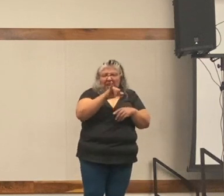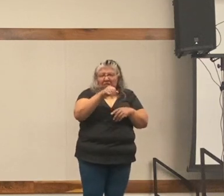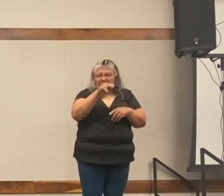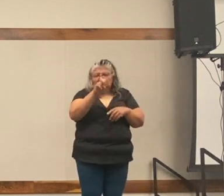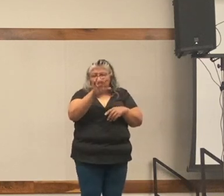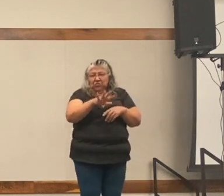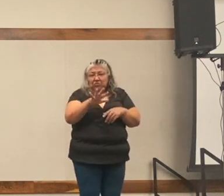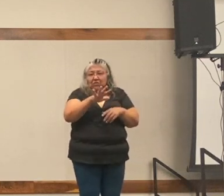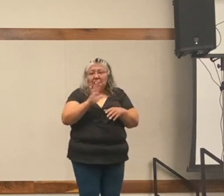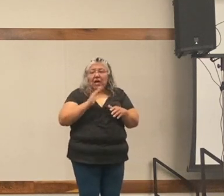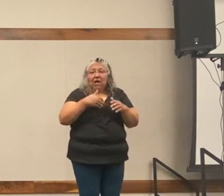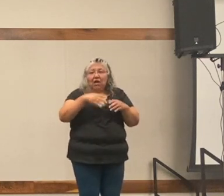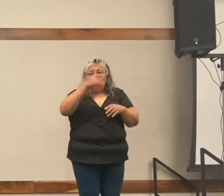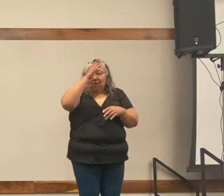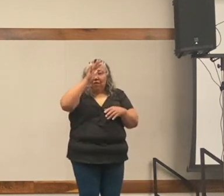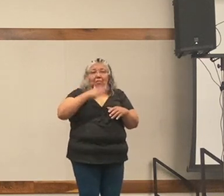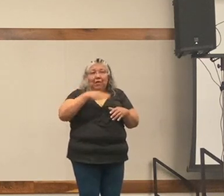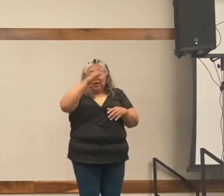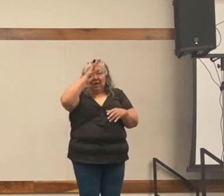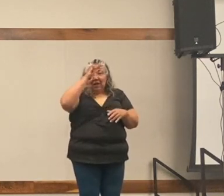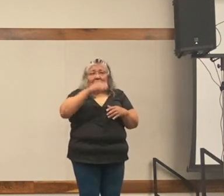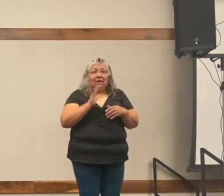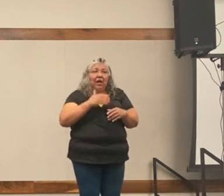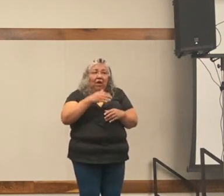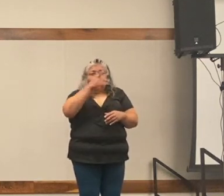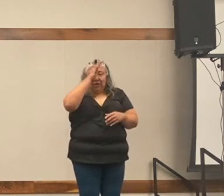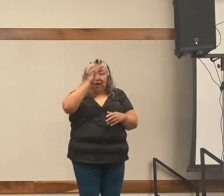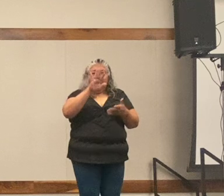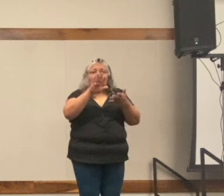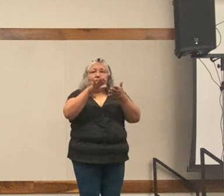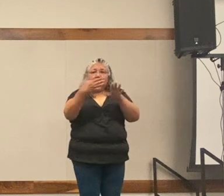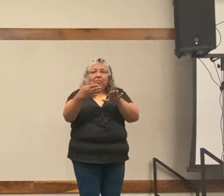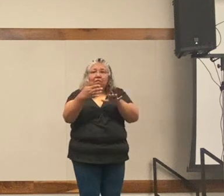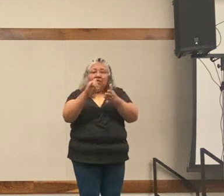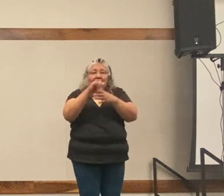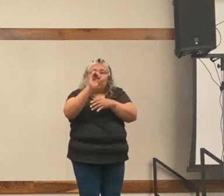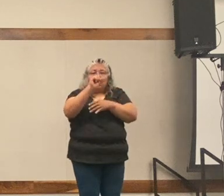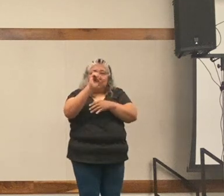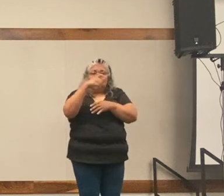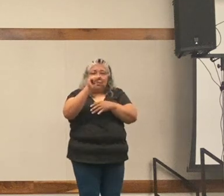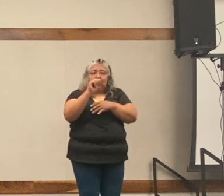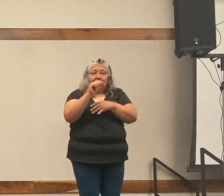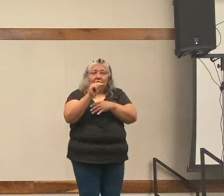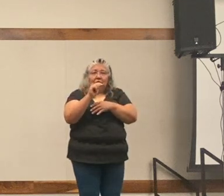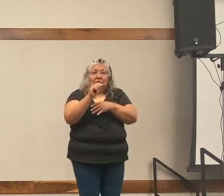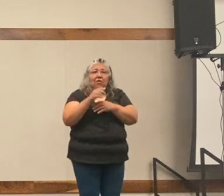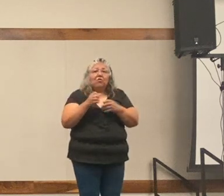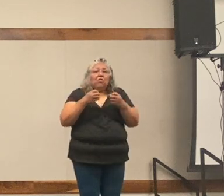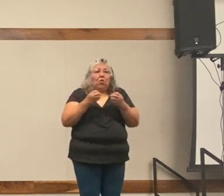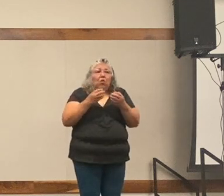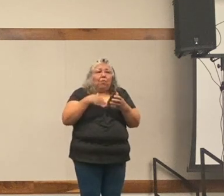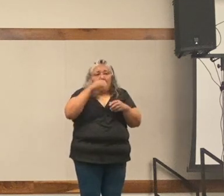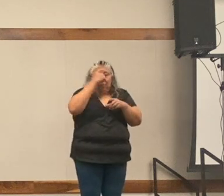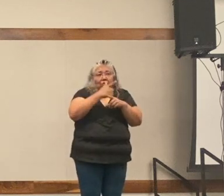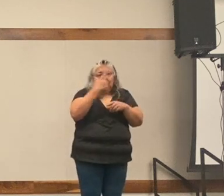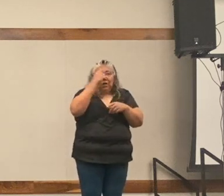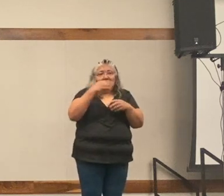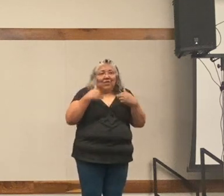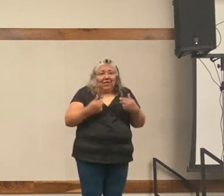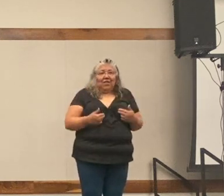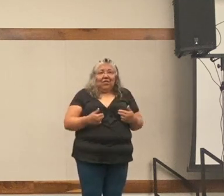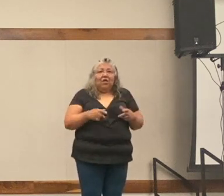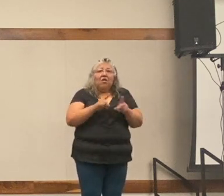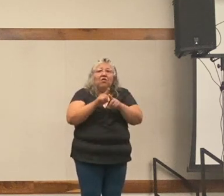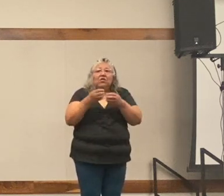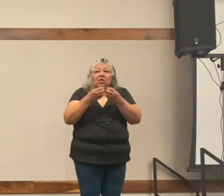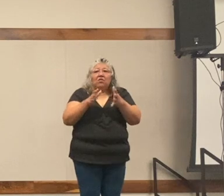Well, our father, my dad, our dad passed away in that September. And so my brother, because of his health, he